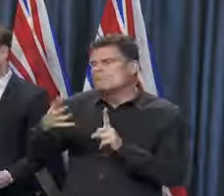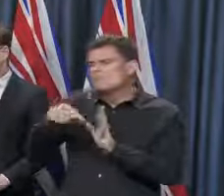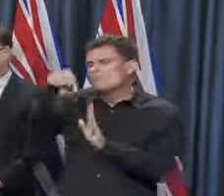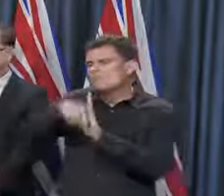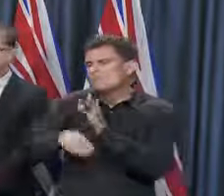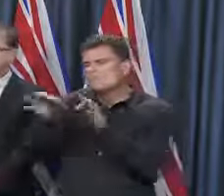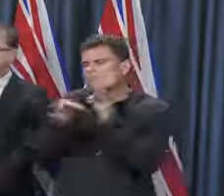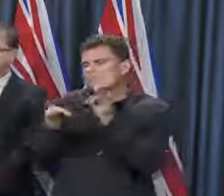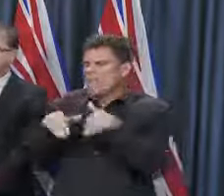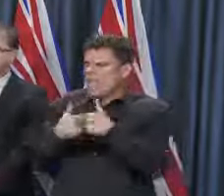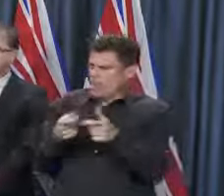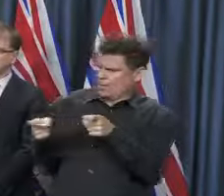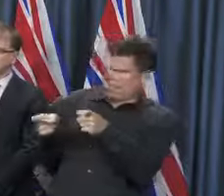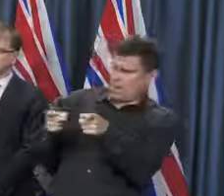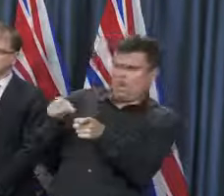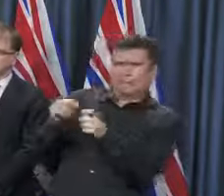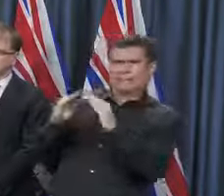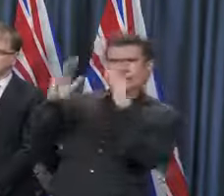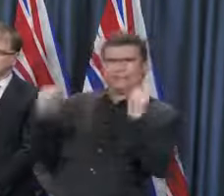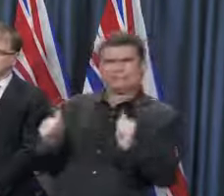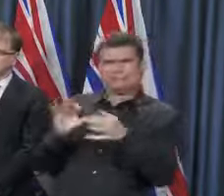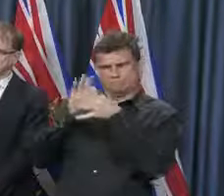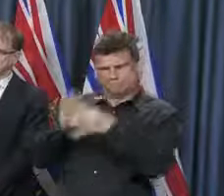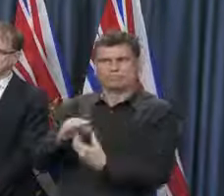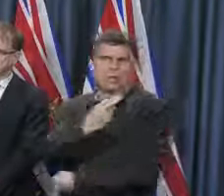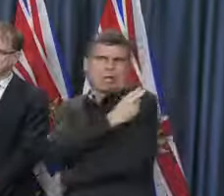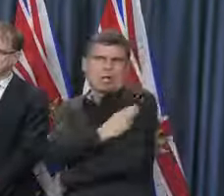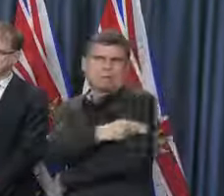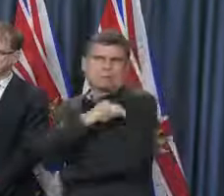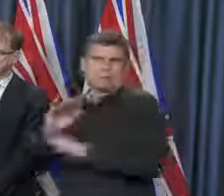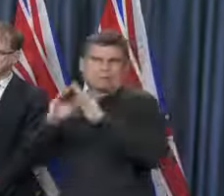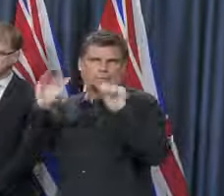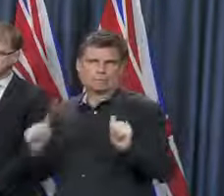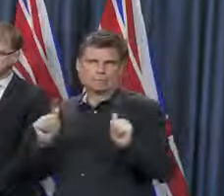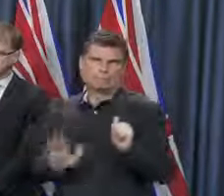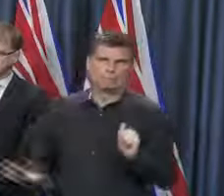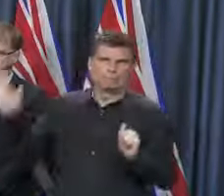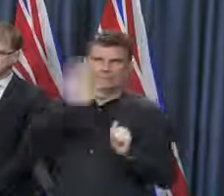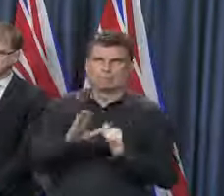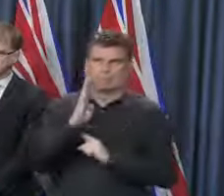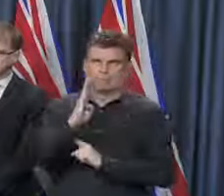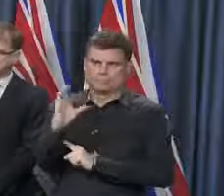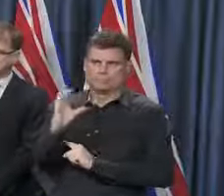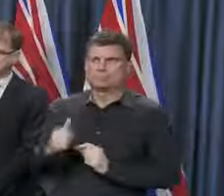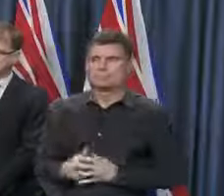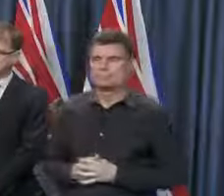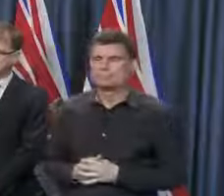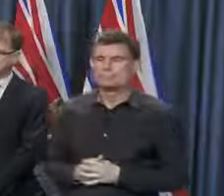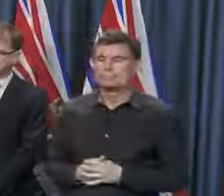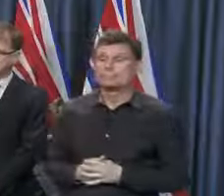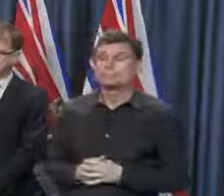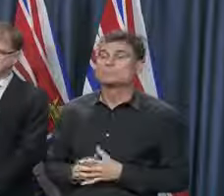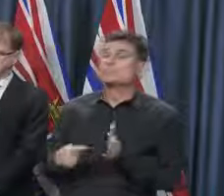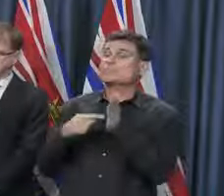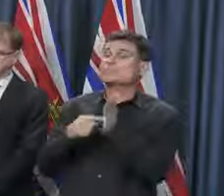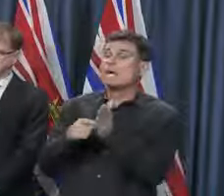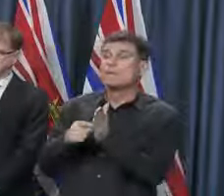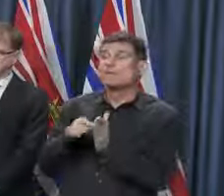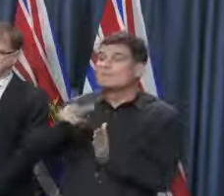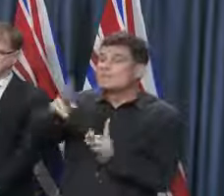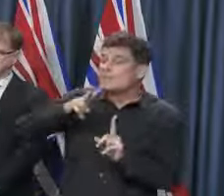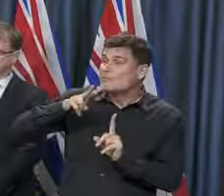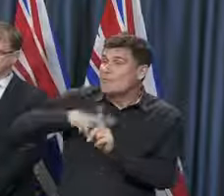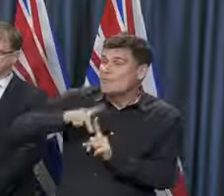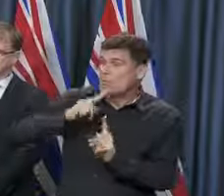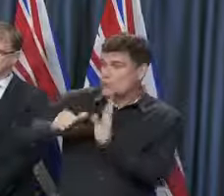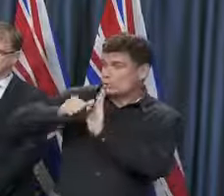be stopping and canceling scheduled surgeries across the board, and the hospitals